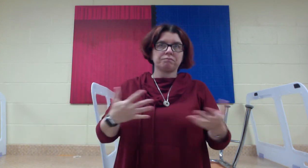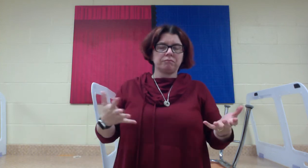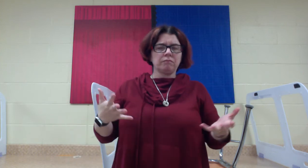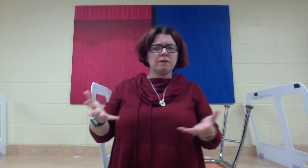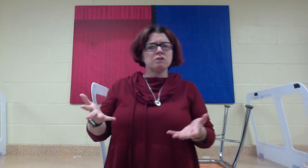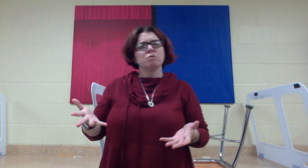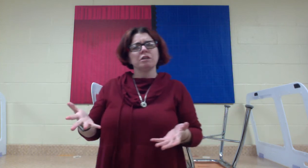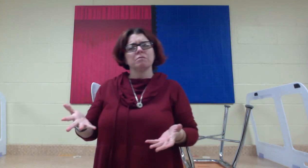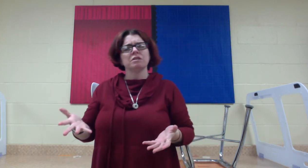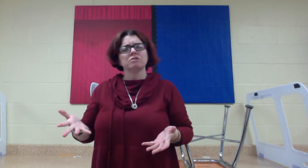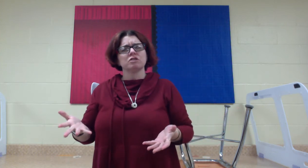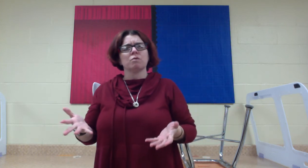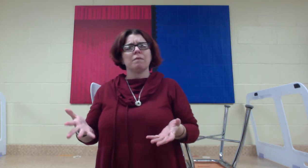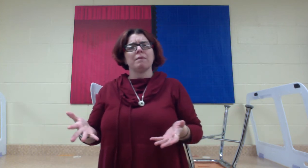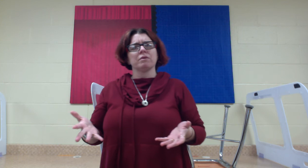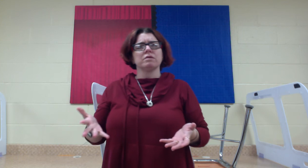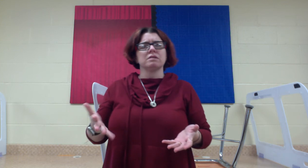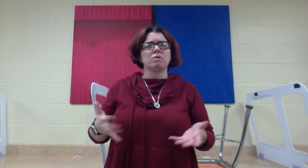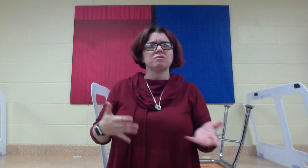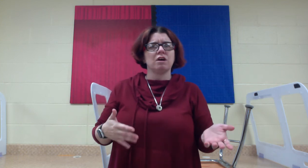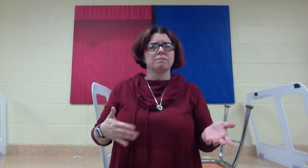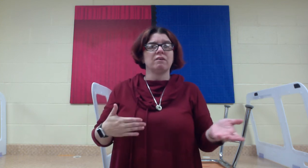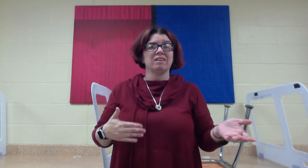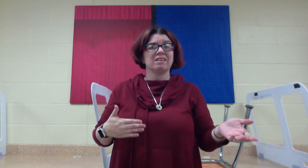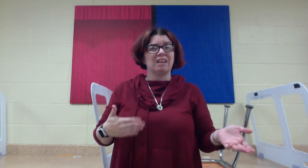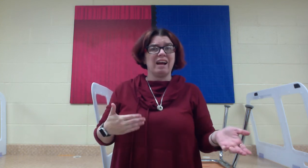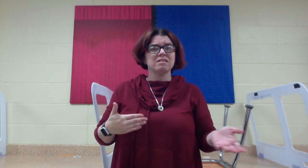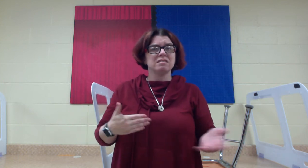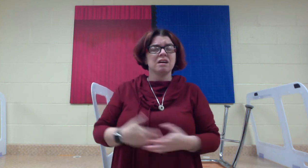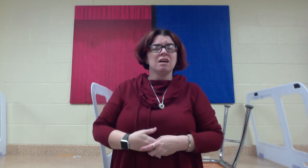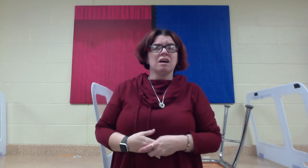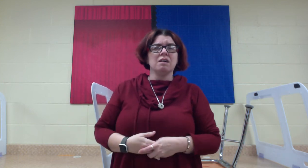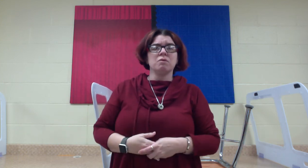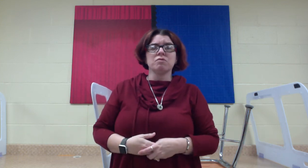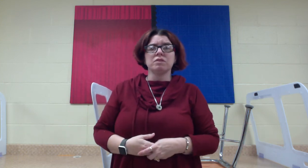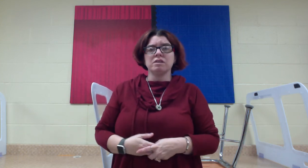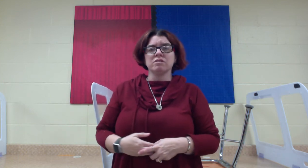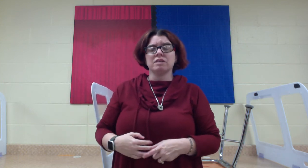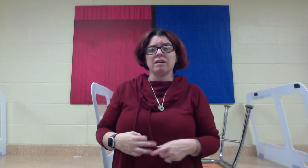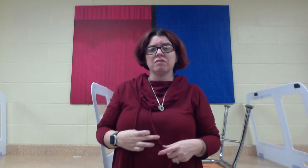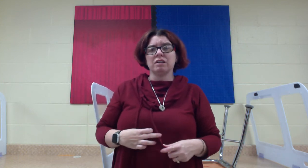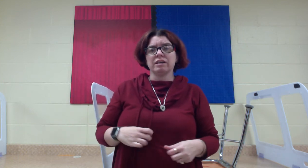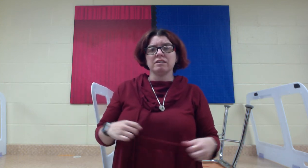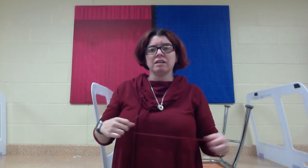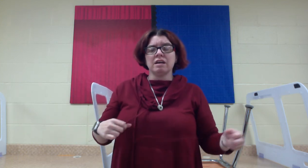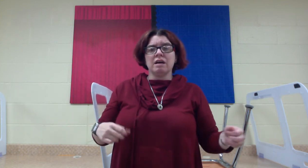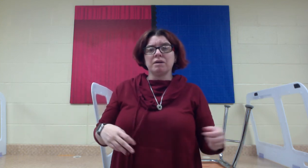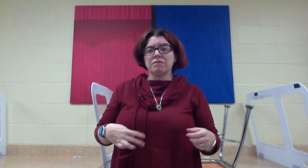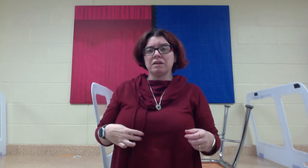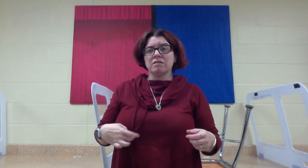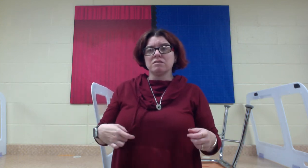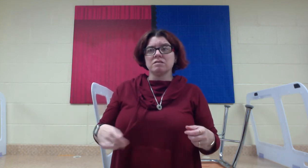these are just more popular ones that we've talked about in class over the years that I have collected. But if there's